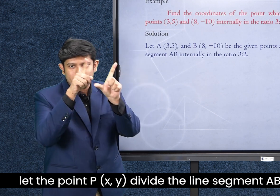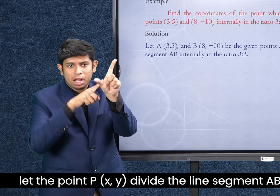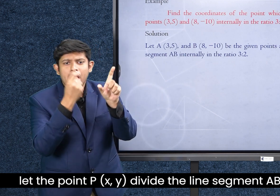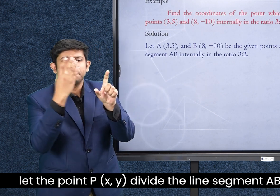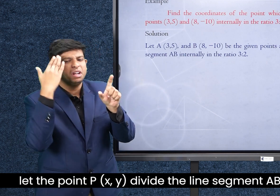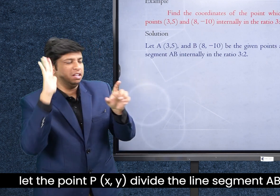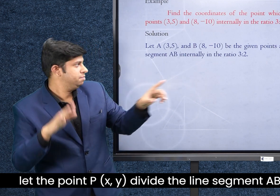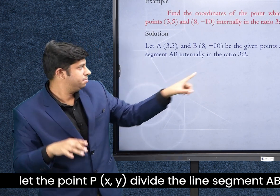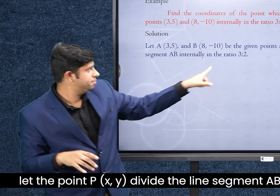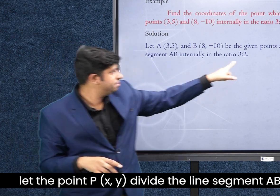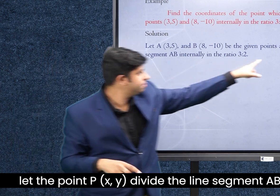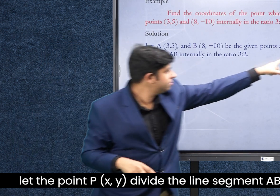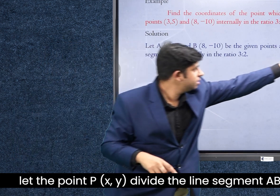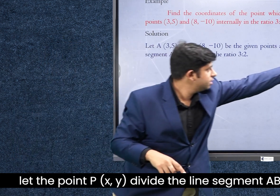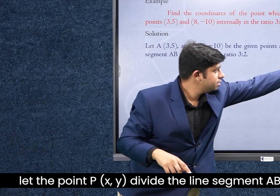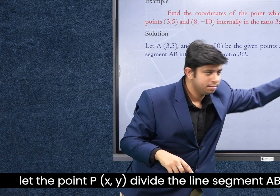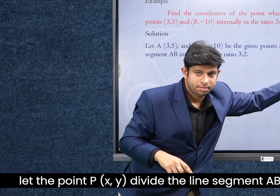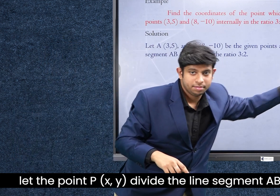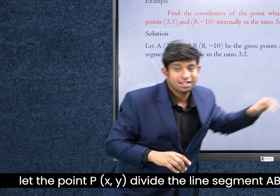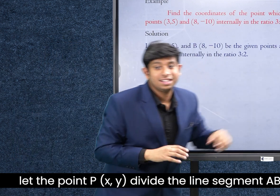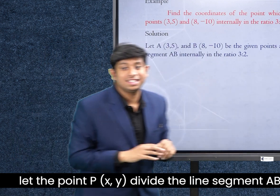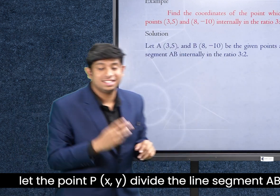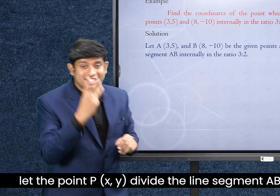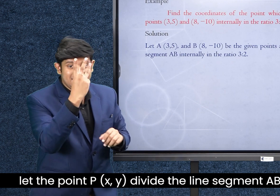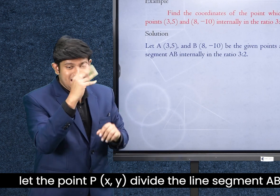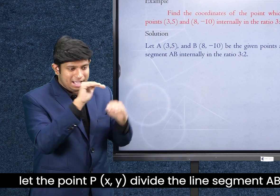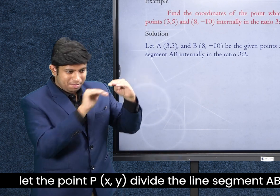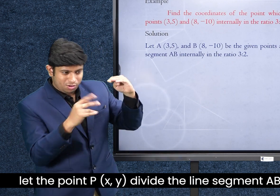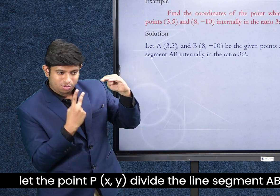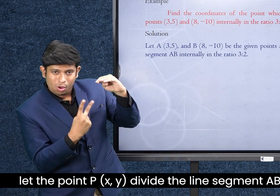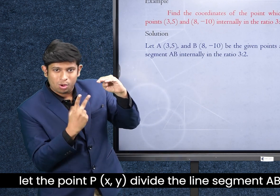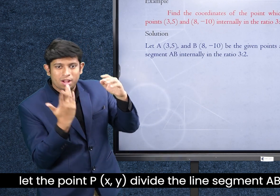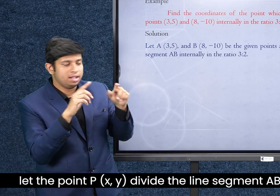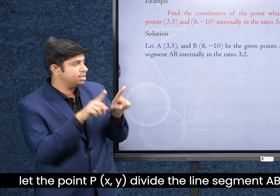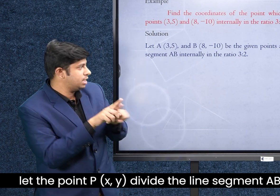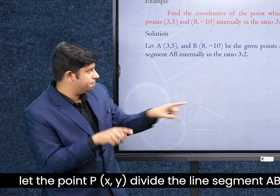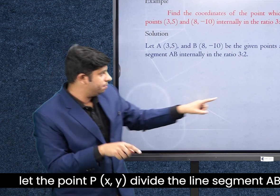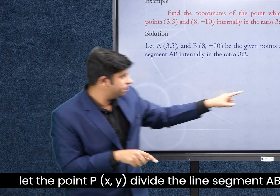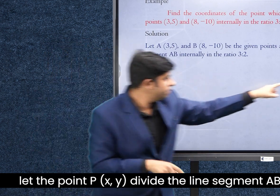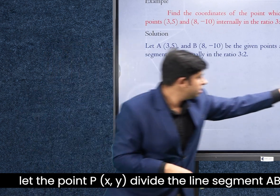x, y divide the line segment AB internally in the ratio 3 is to 2.